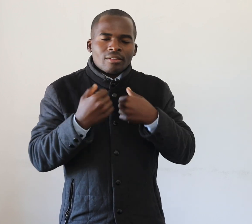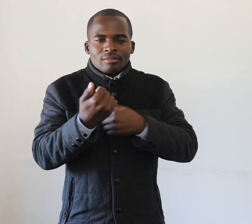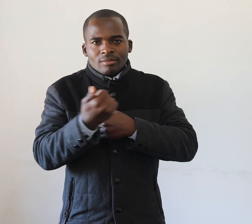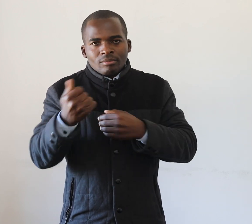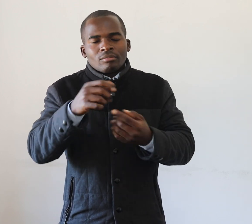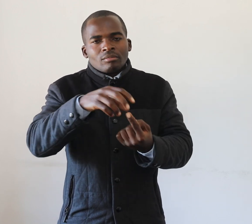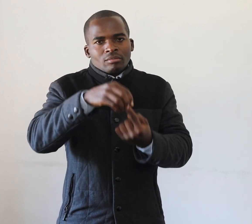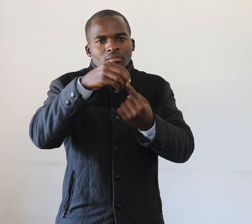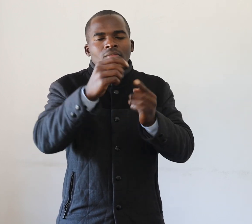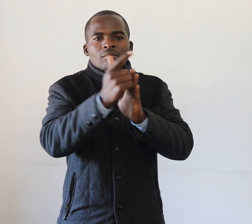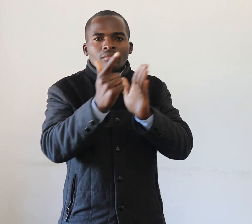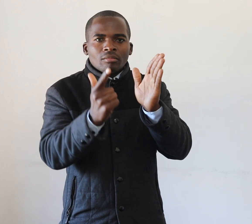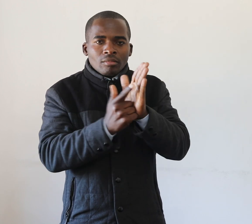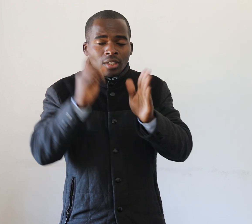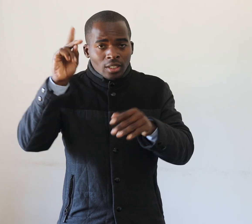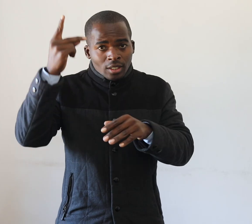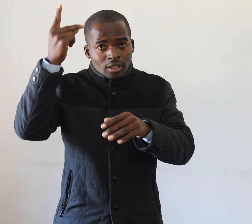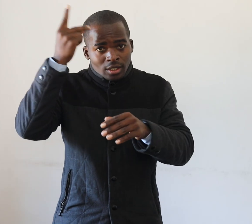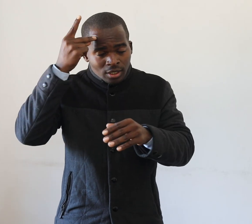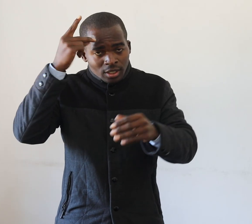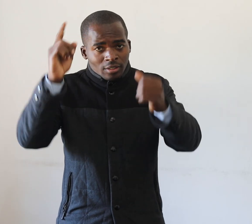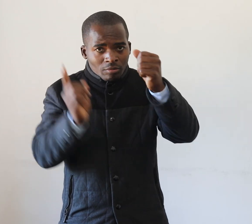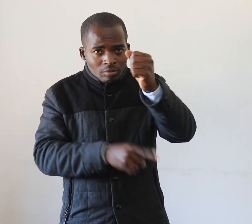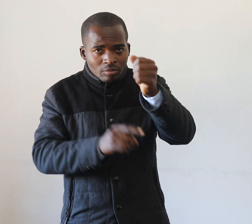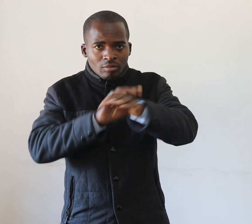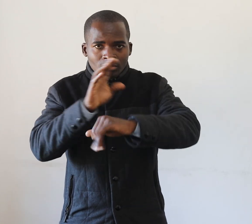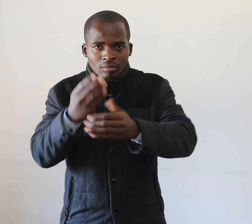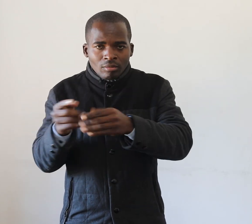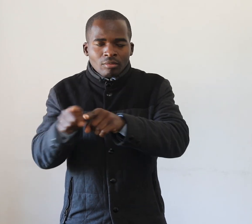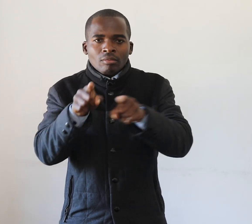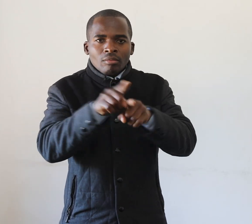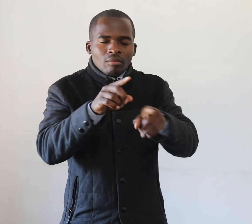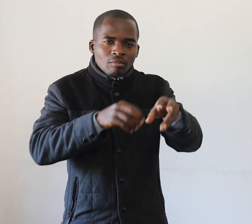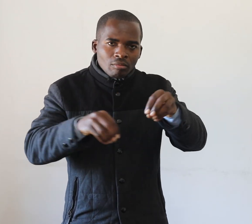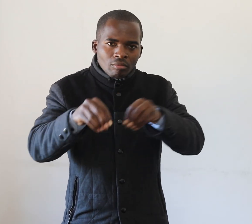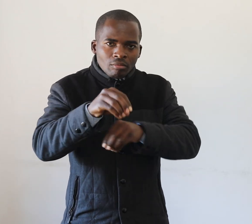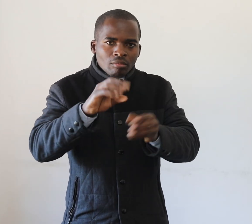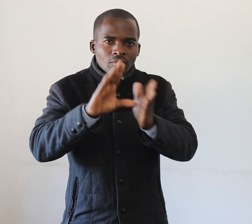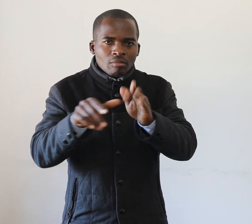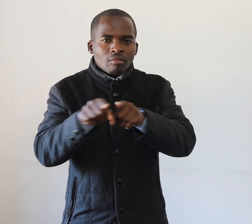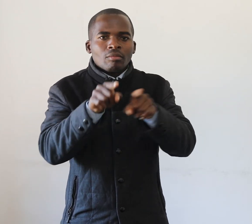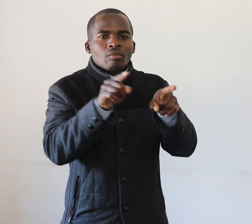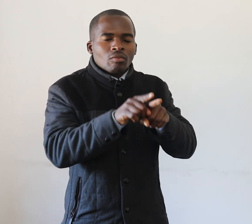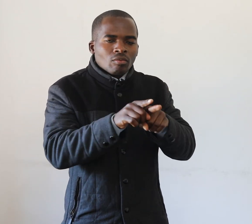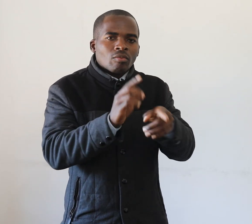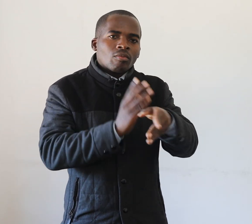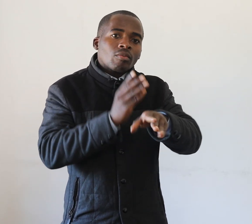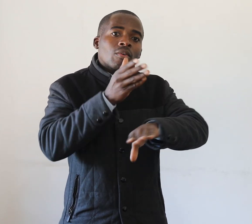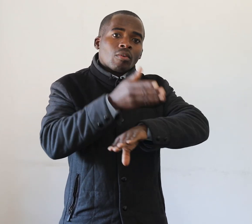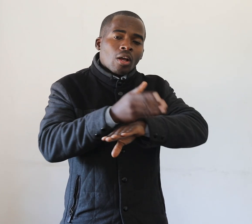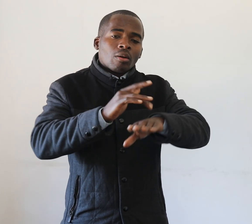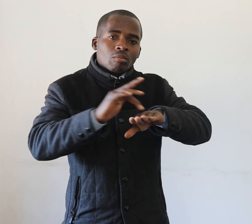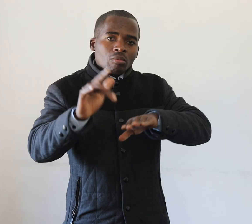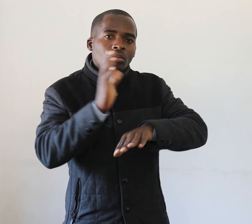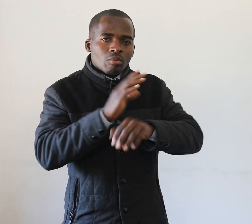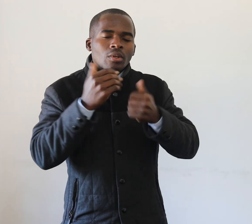lists, party discipline, replacement, and late vacancies. First, subsection